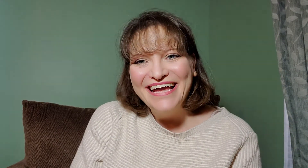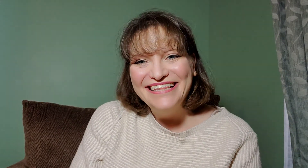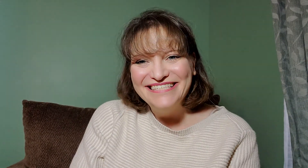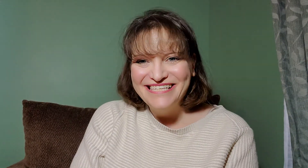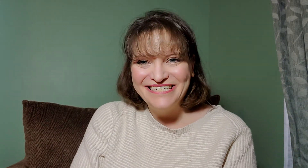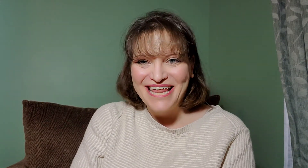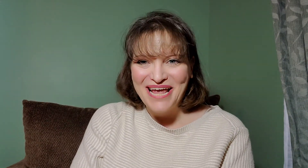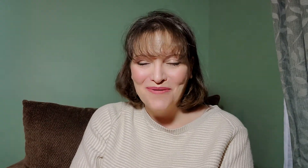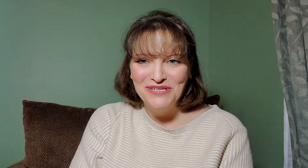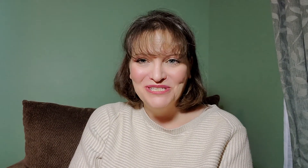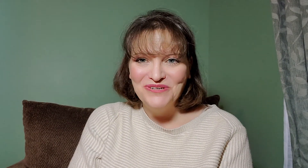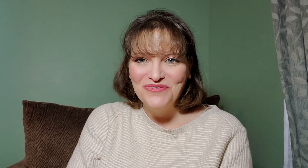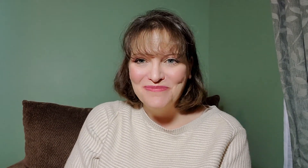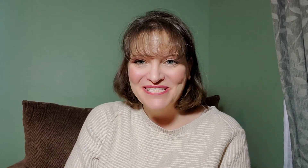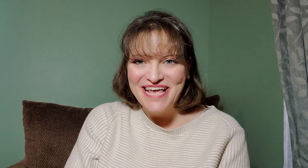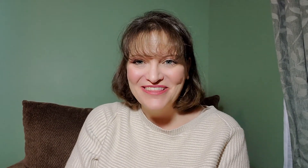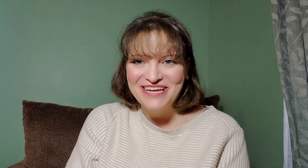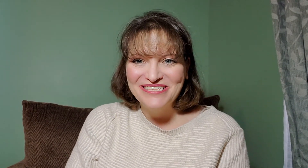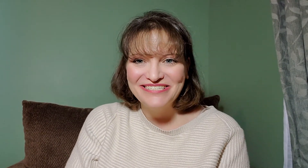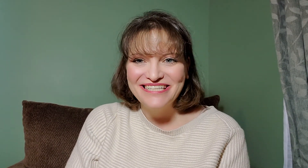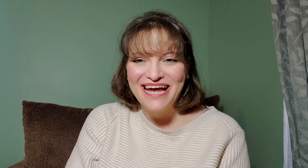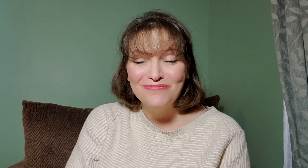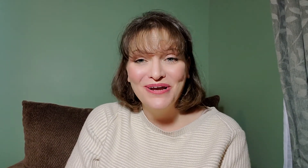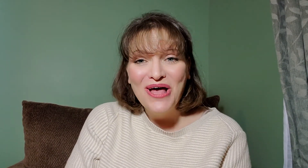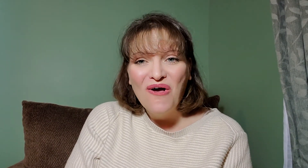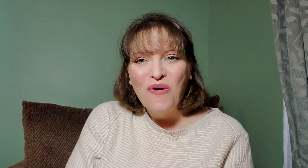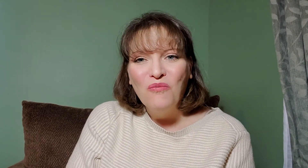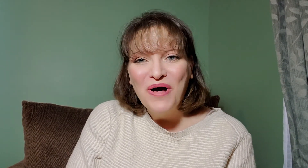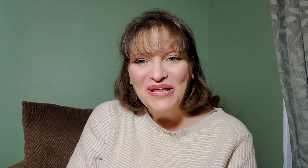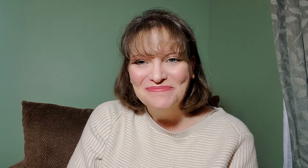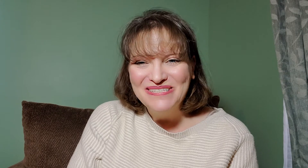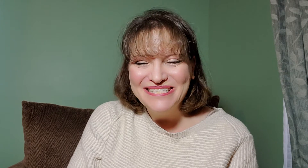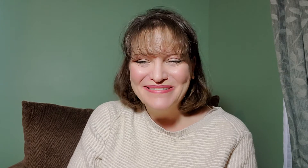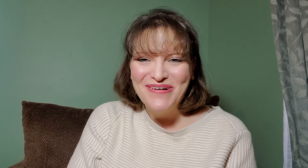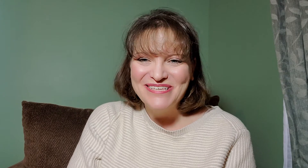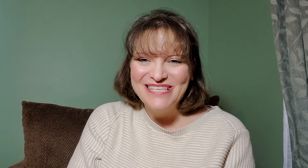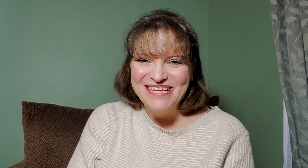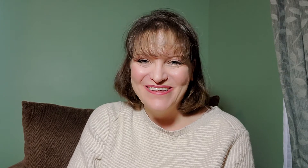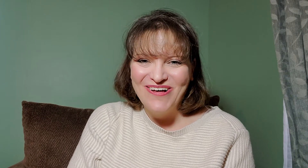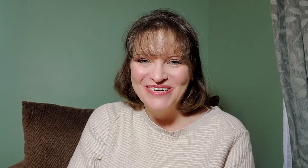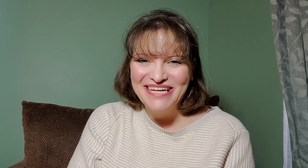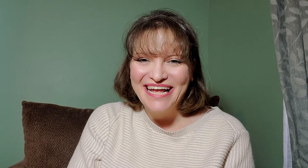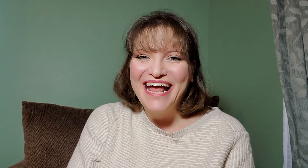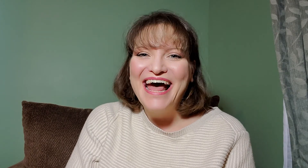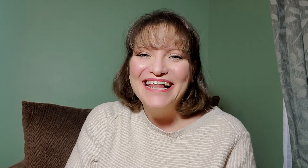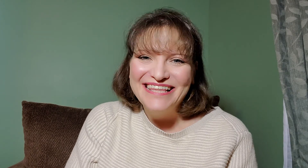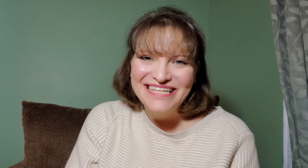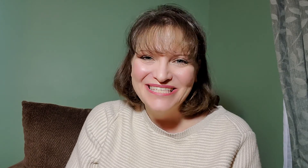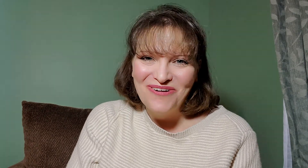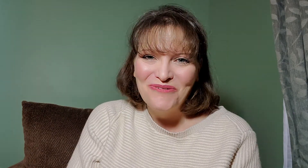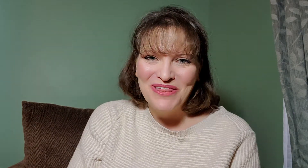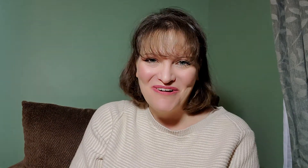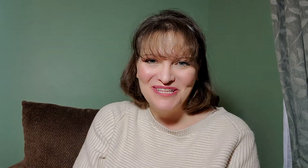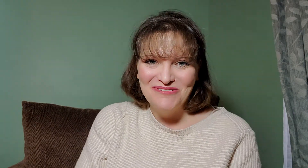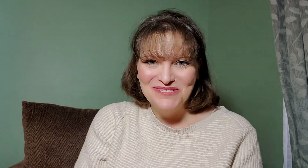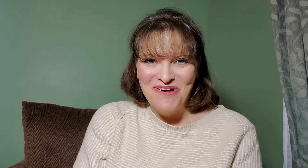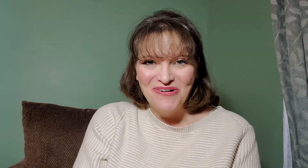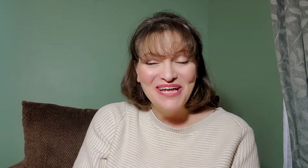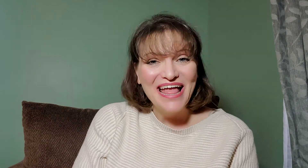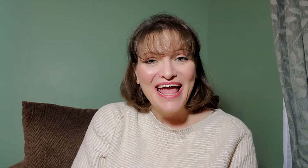Hi, this is Jen coming to you from the South Country Library. Welcome to Small Singalong. Let's start with our hello song, and